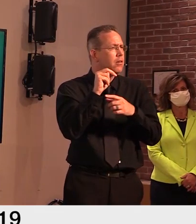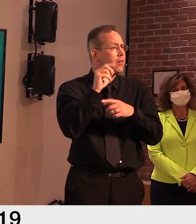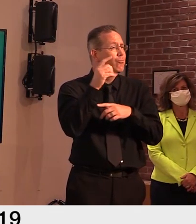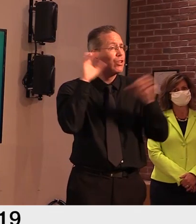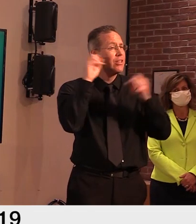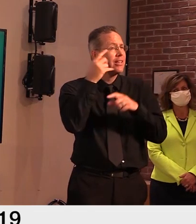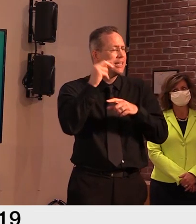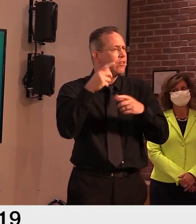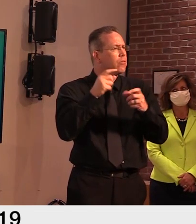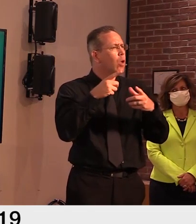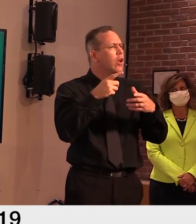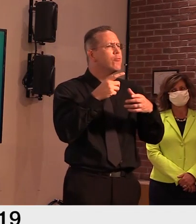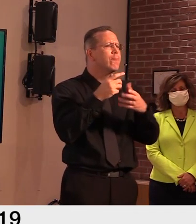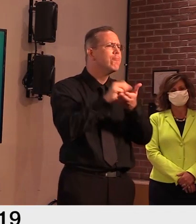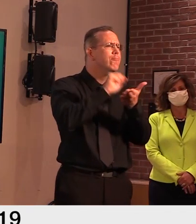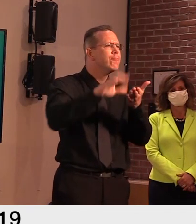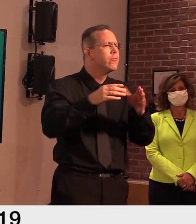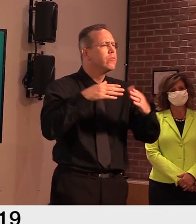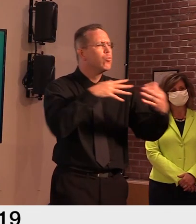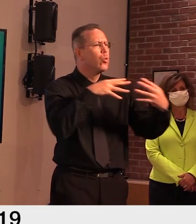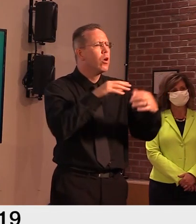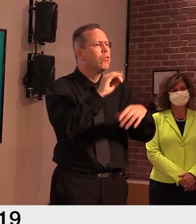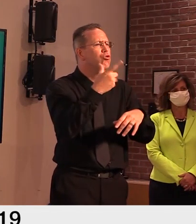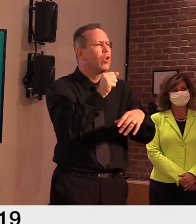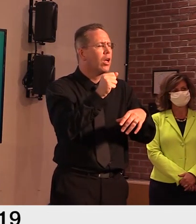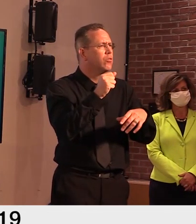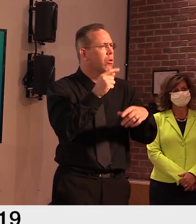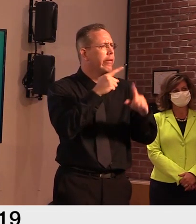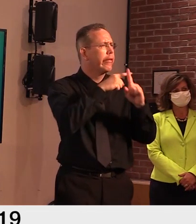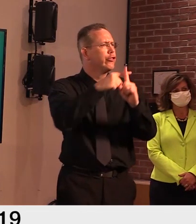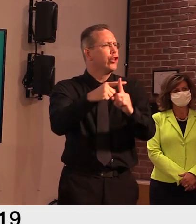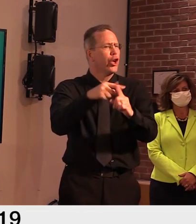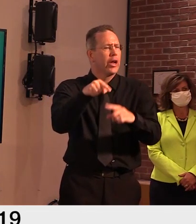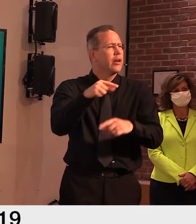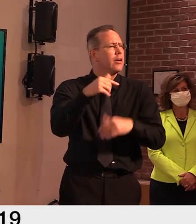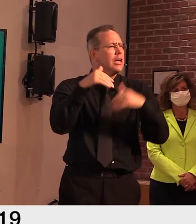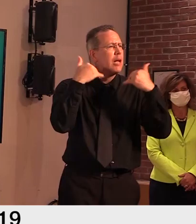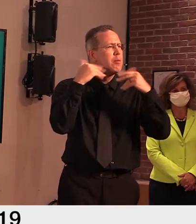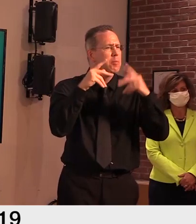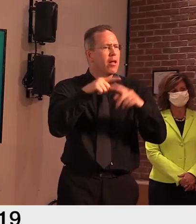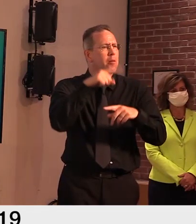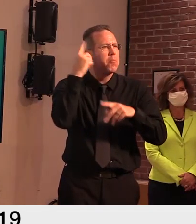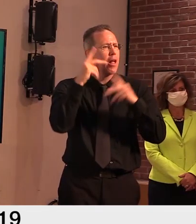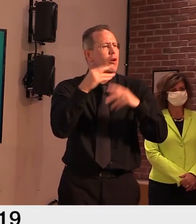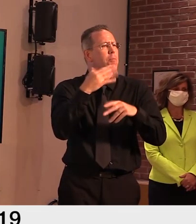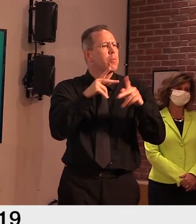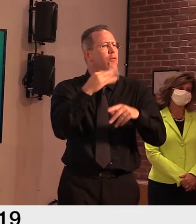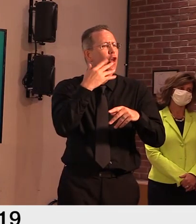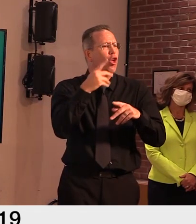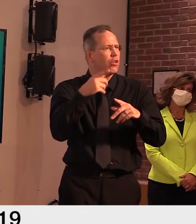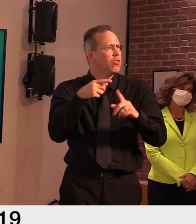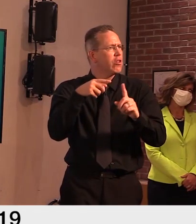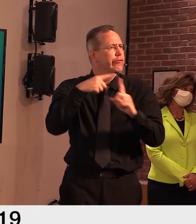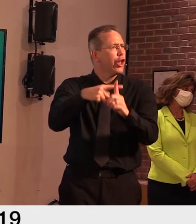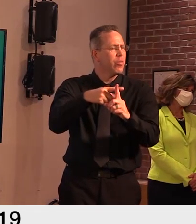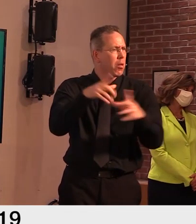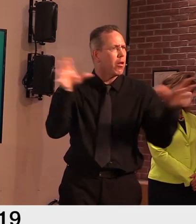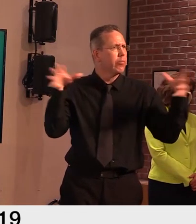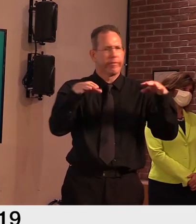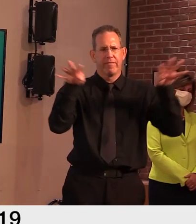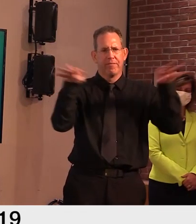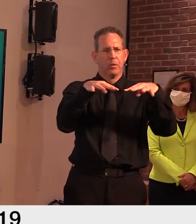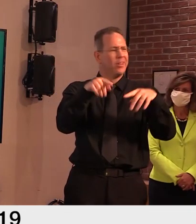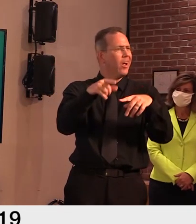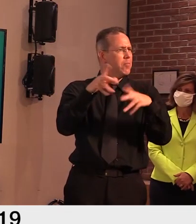And here in Vermont, we finally, a couple of years ago, managed to see cannabis legalized, which